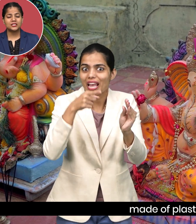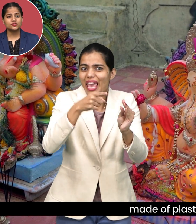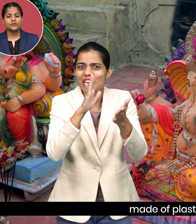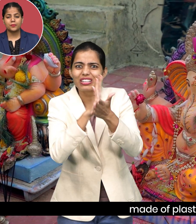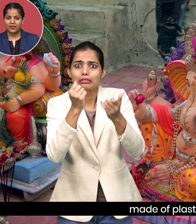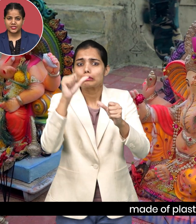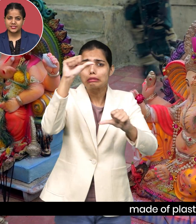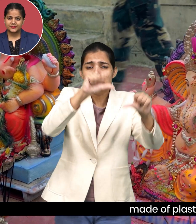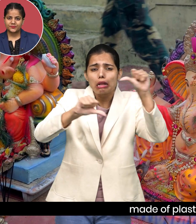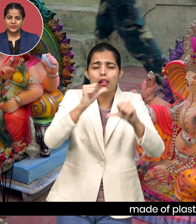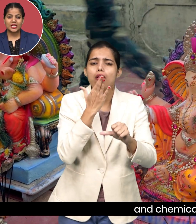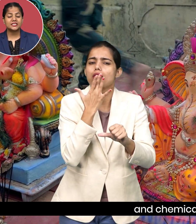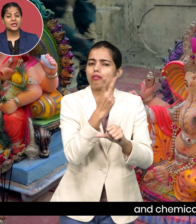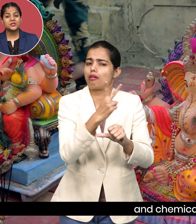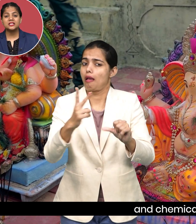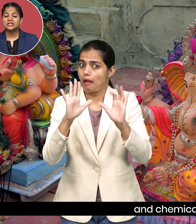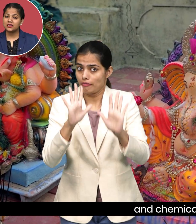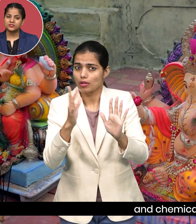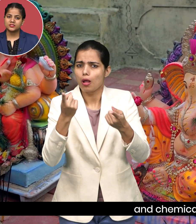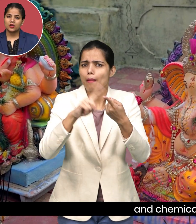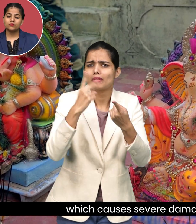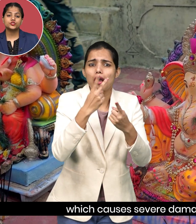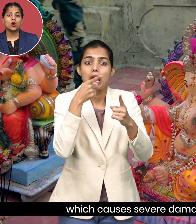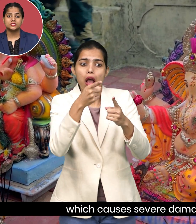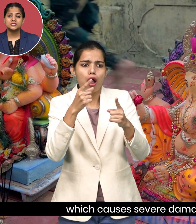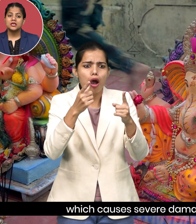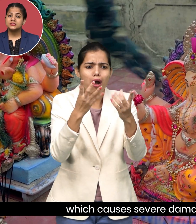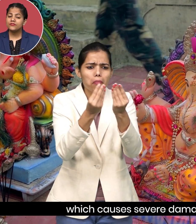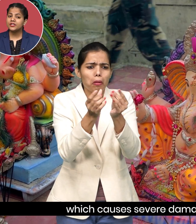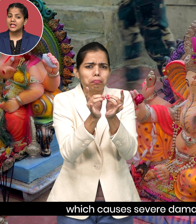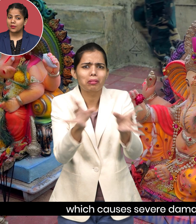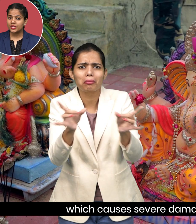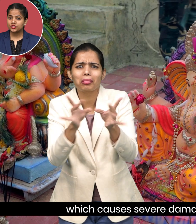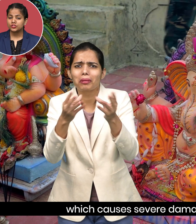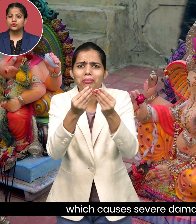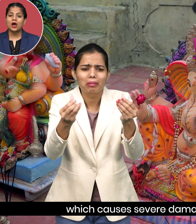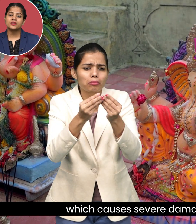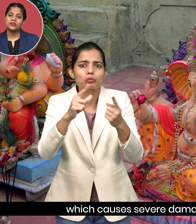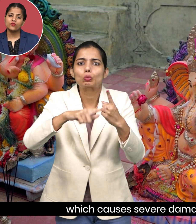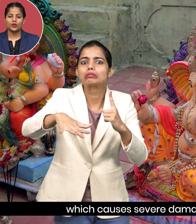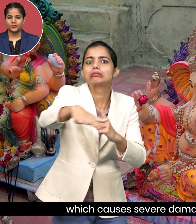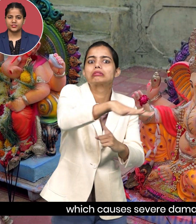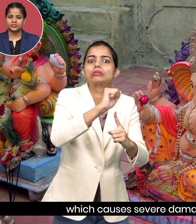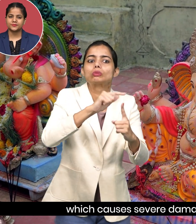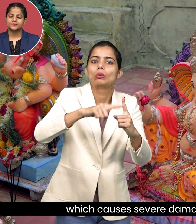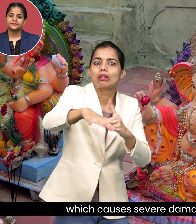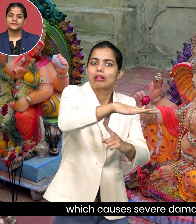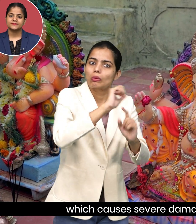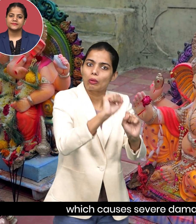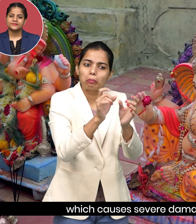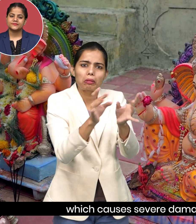of plaster of Paris and chemical colors, which causes severe damage to our environment.